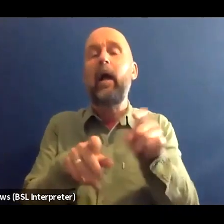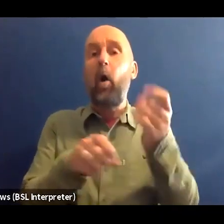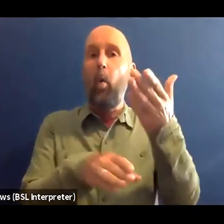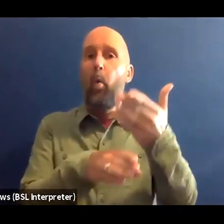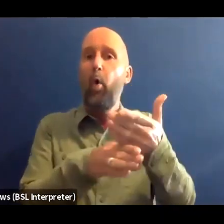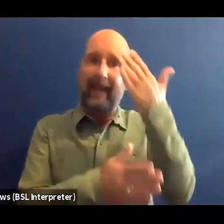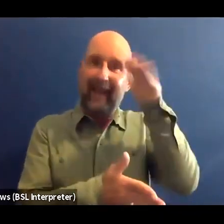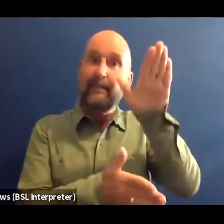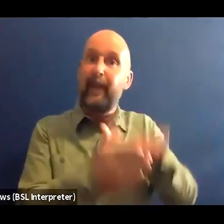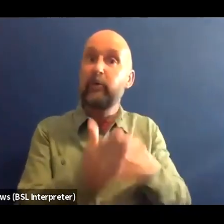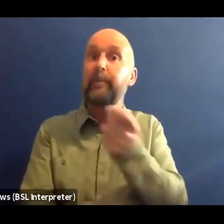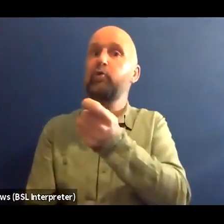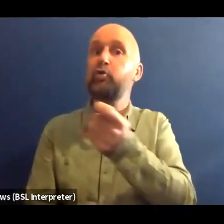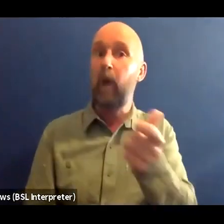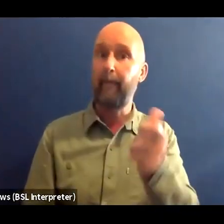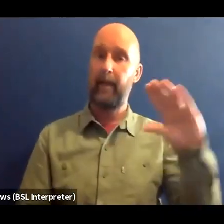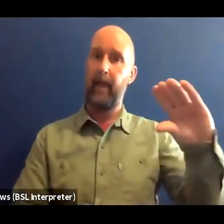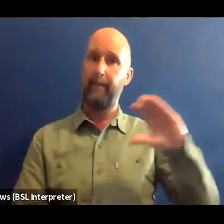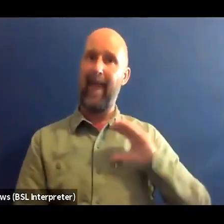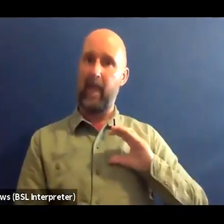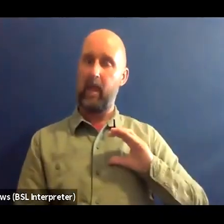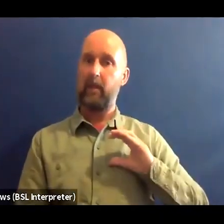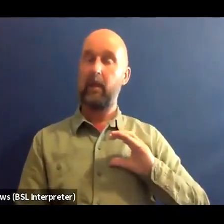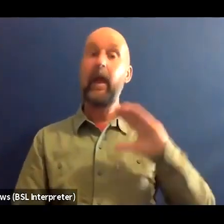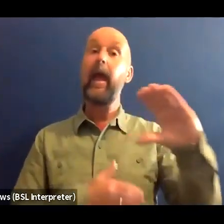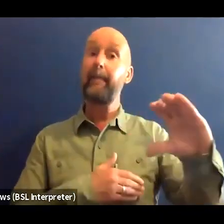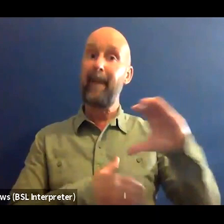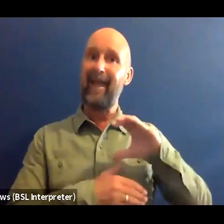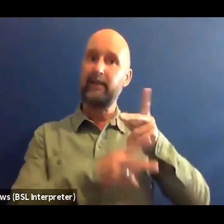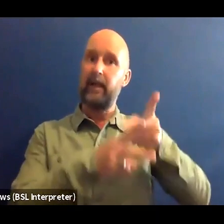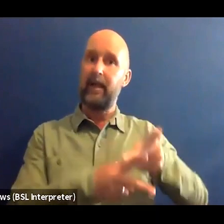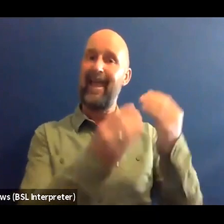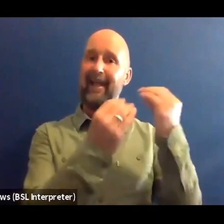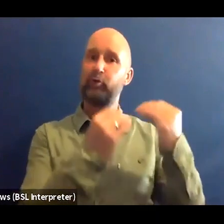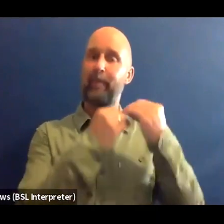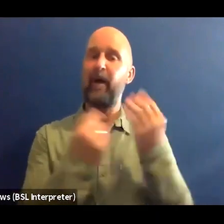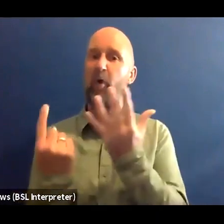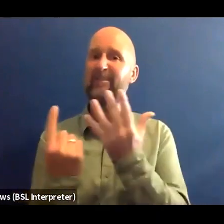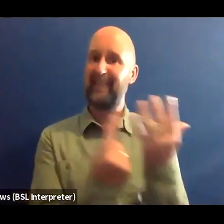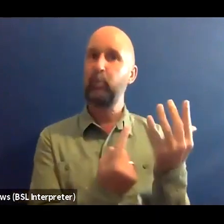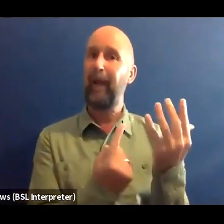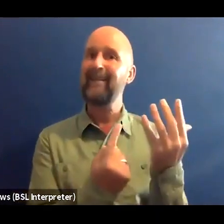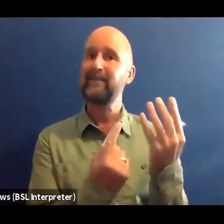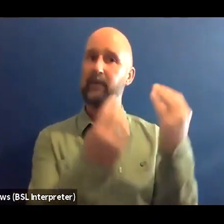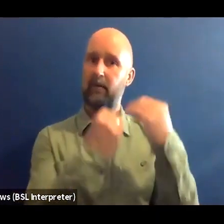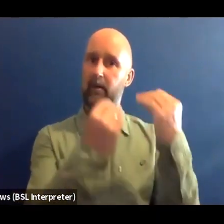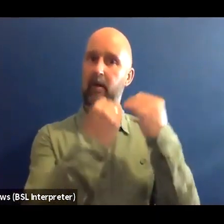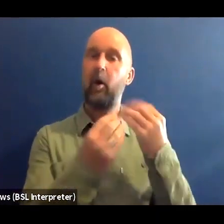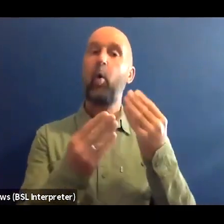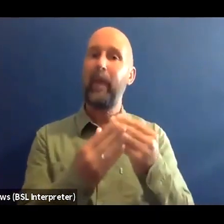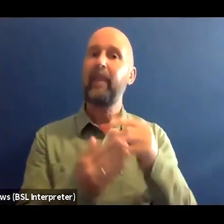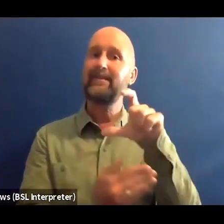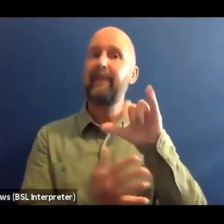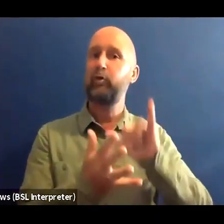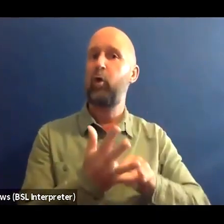it can be paid sometimes. So this was a paid internship. So it was 6 weeks, and it was with the civil service